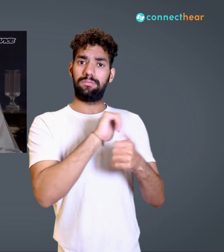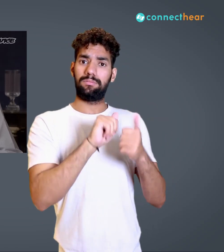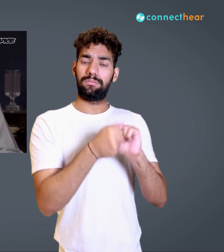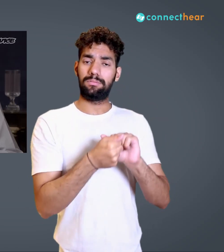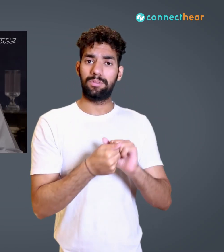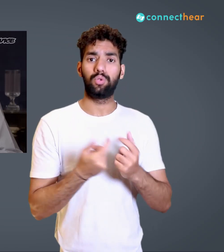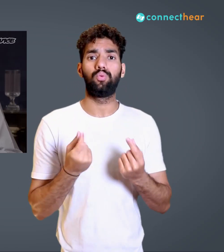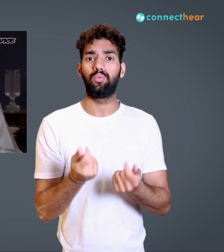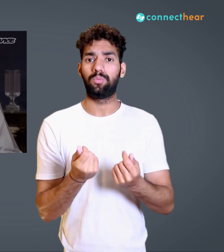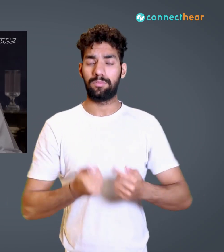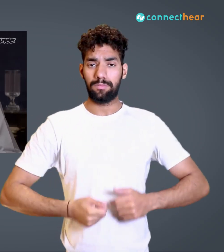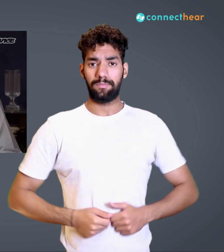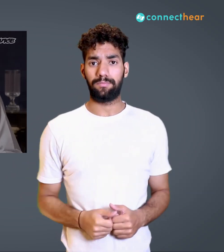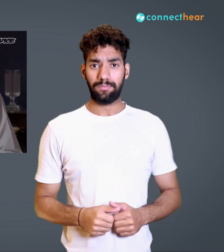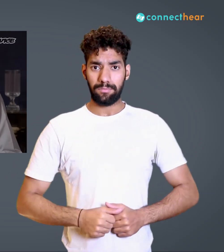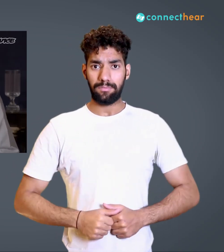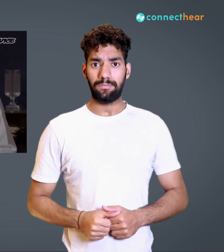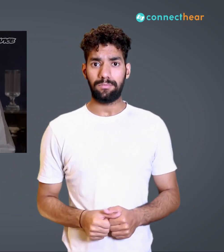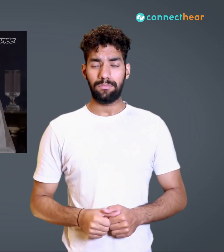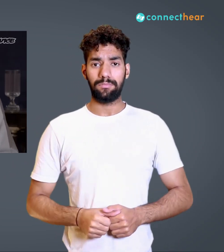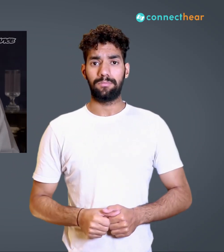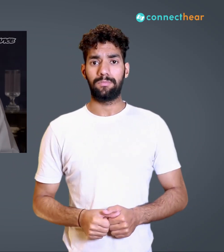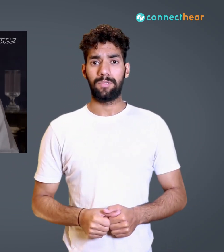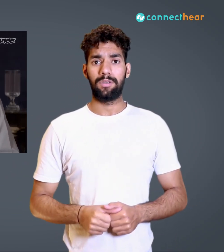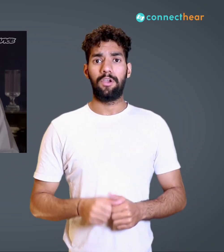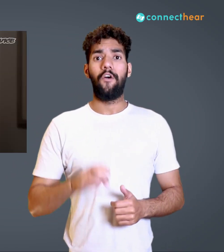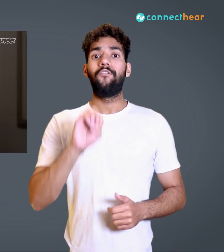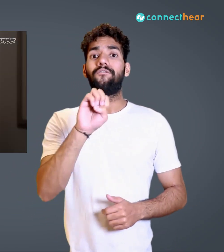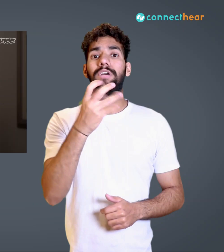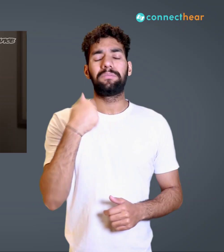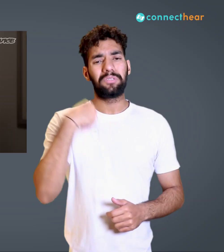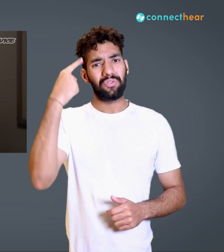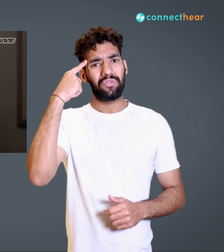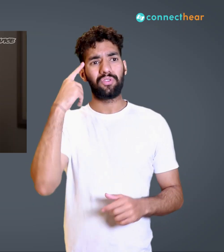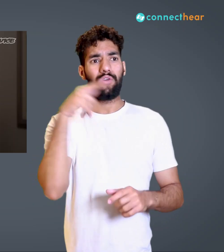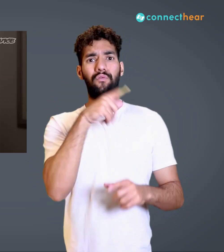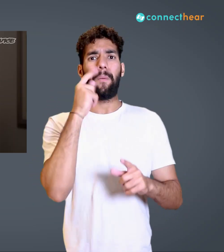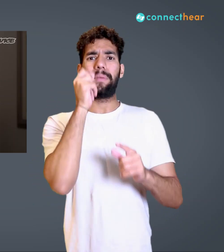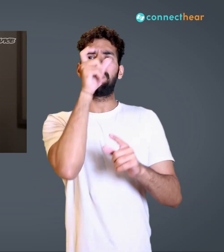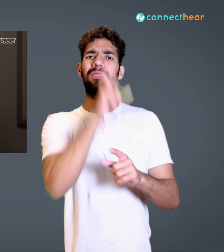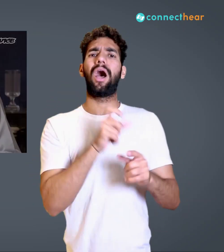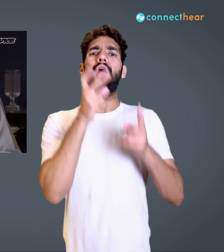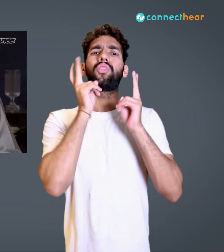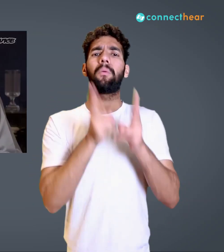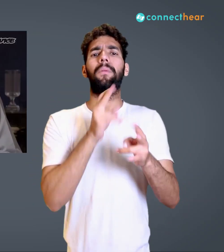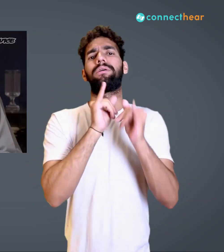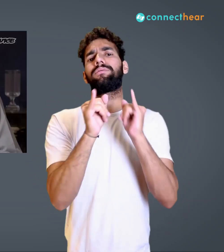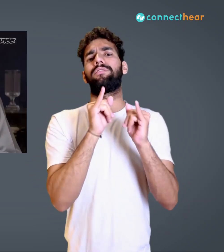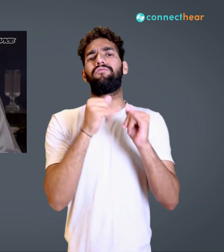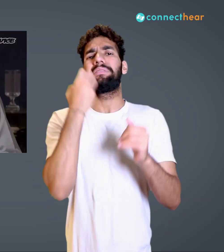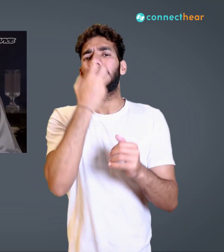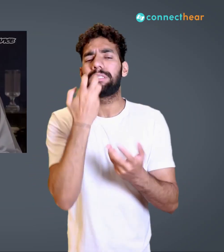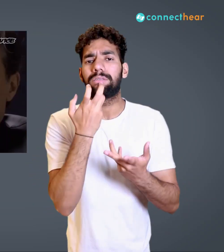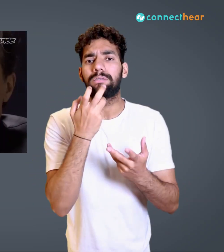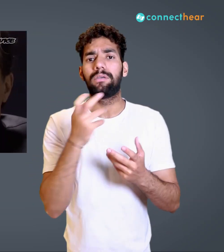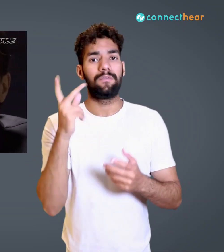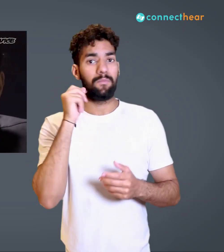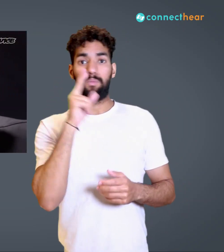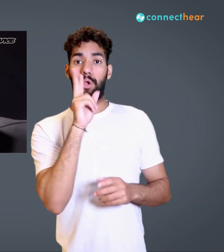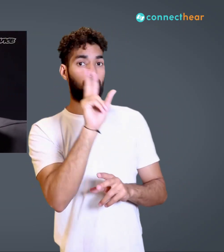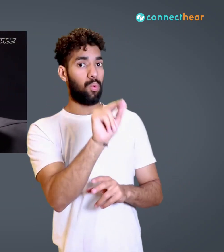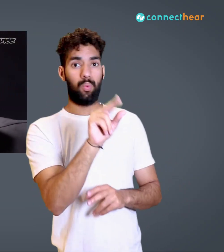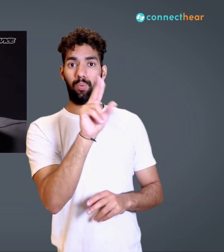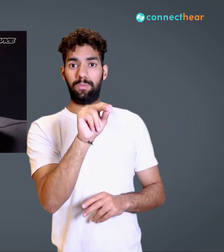as a victim, I can see you shaking your head, as someone who is presenting yourself as a victim of persecution and a beacon of free speech.